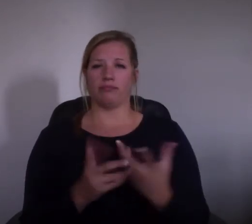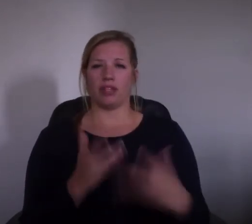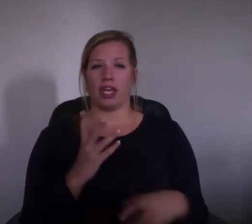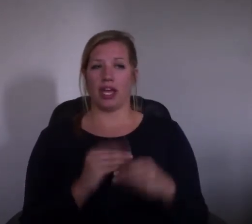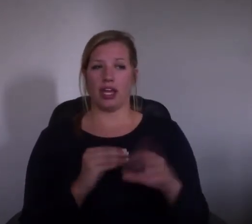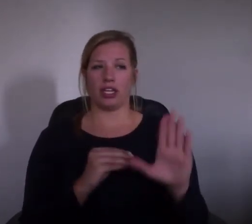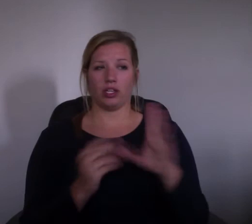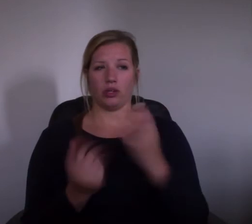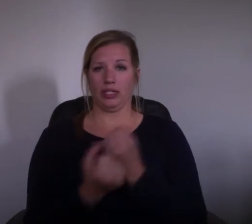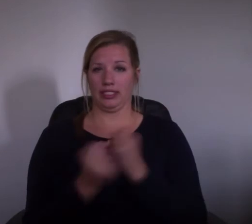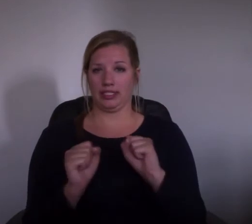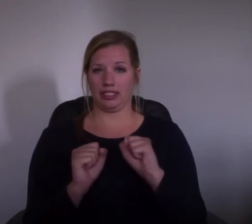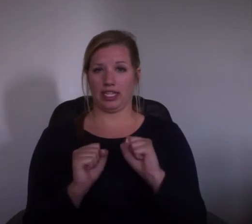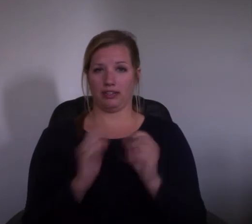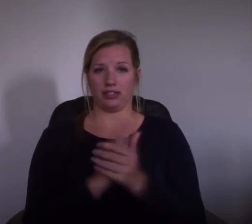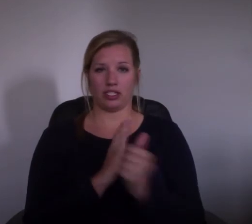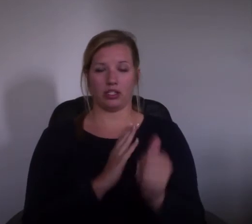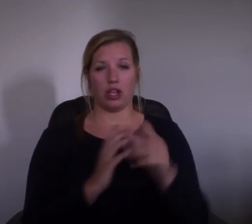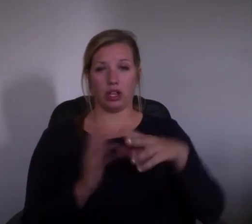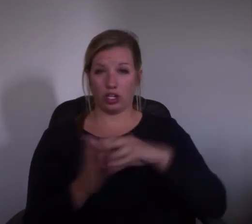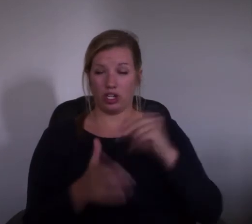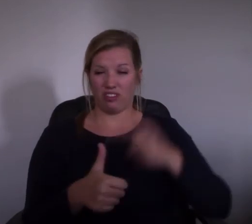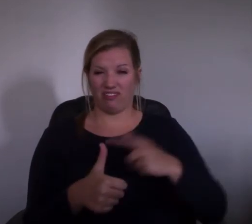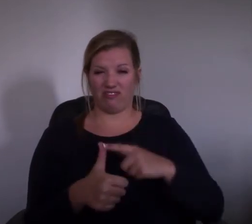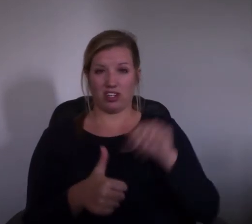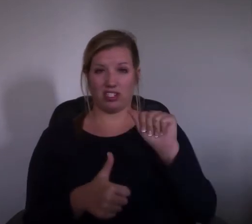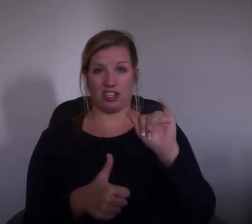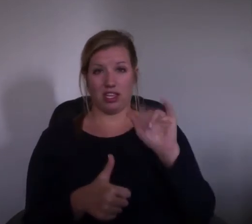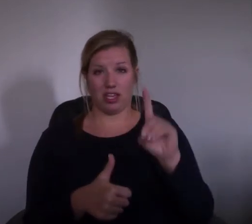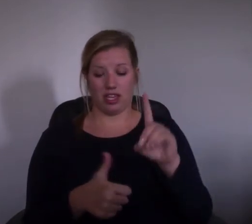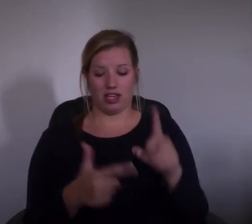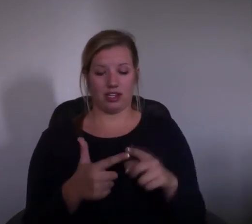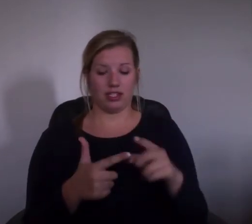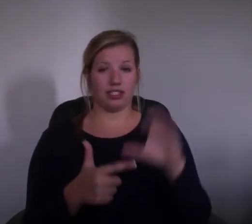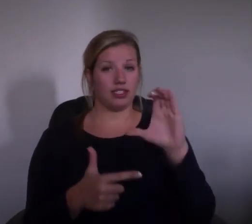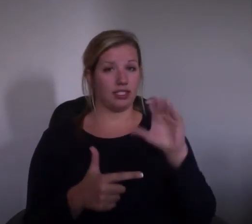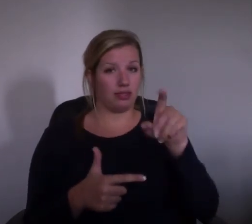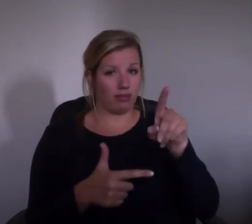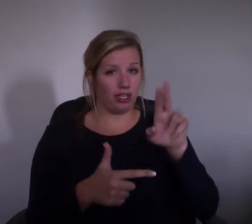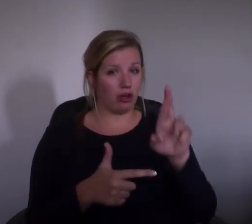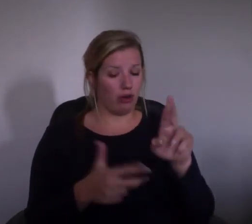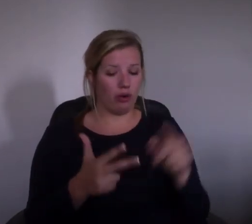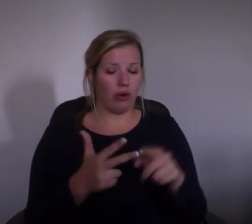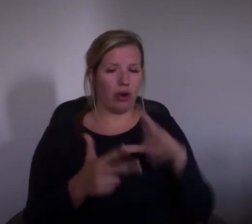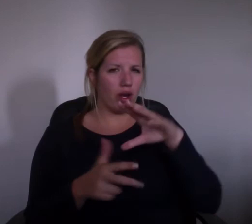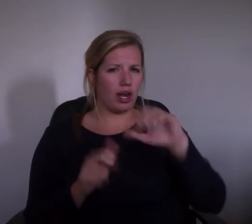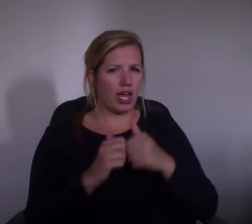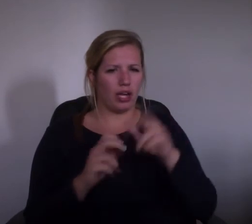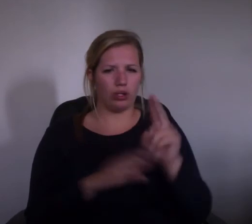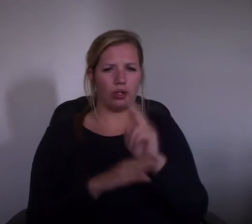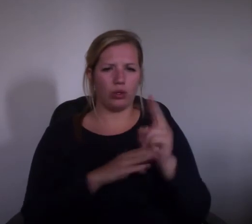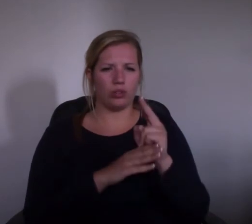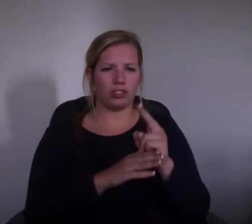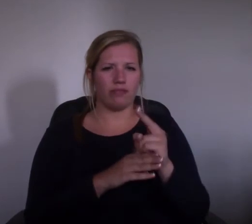first aid, learn CPR, learn how to use a fire extinguisher, learn how to turn off your utilities.